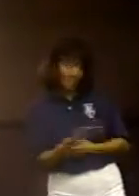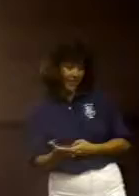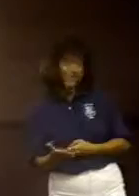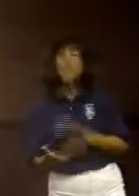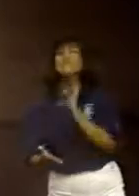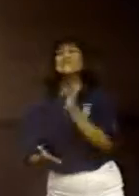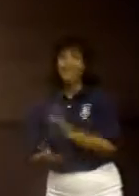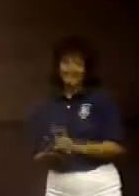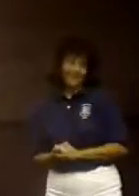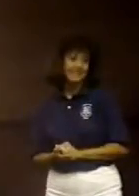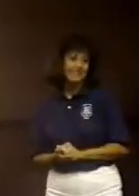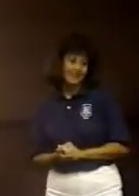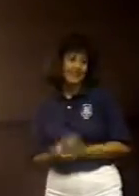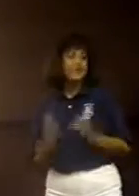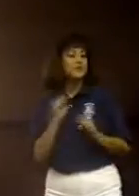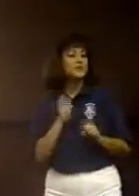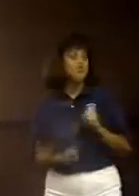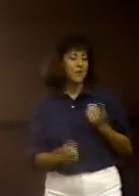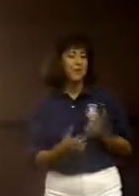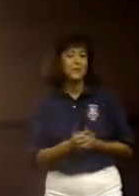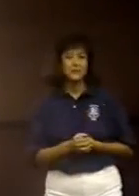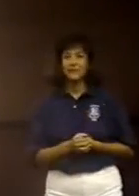Yes. So